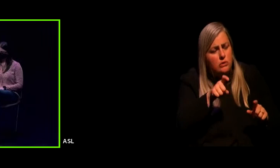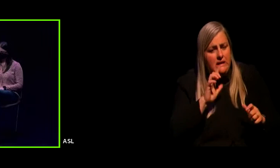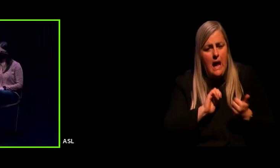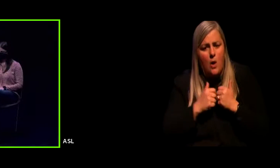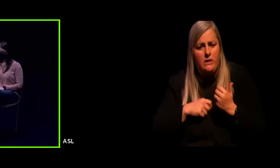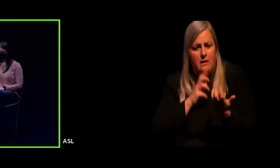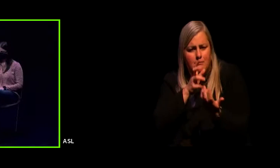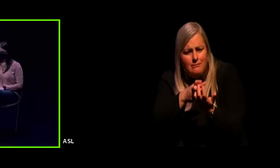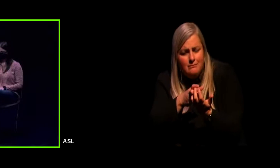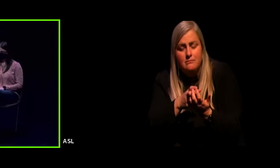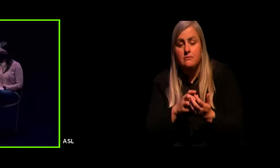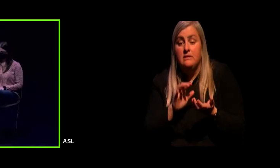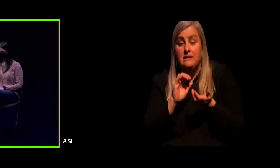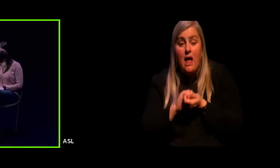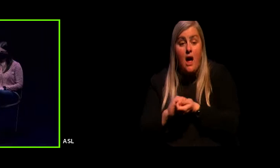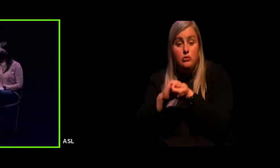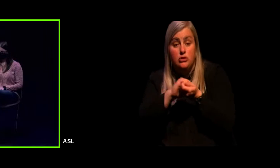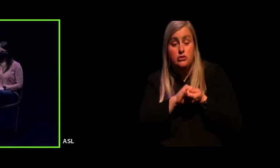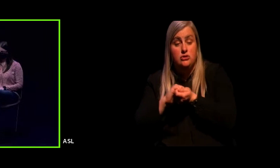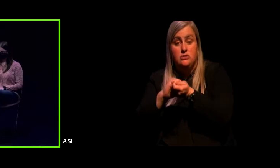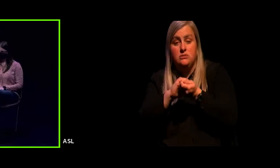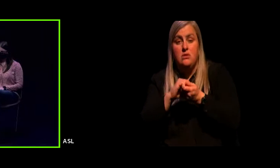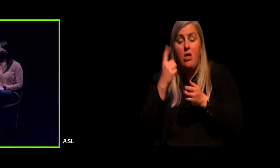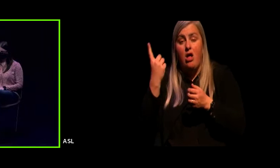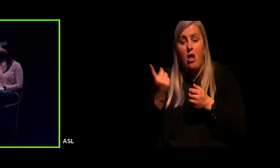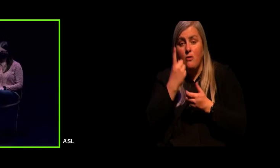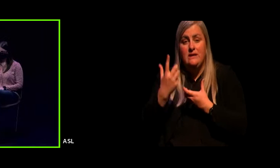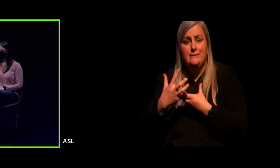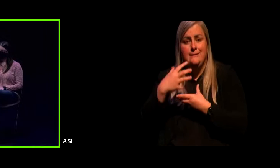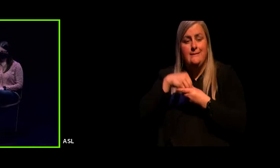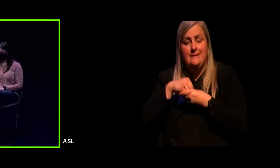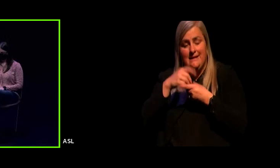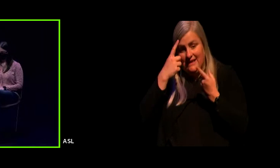also collaboration doesn't take into account enough the idea of consent.